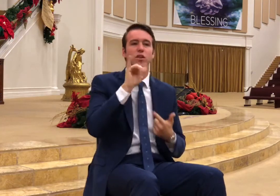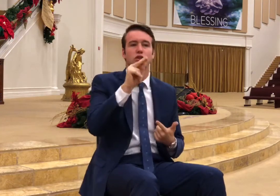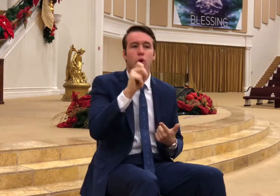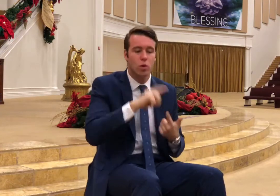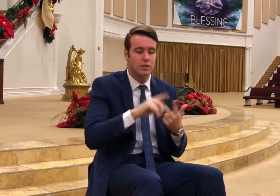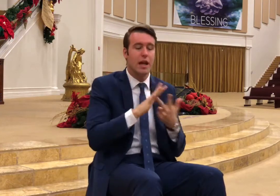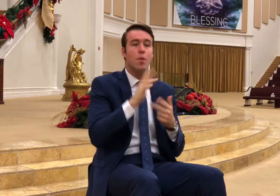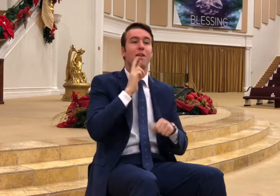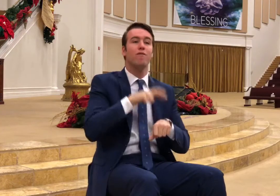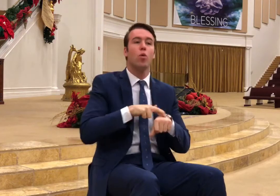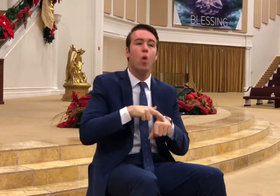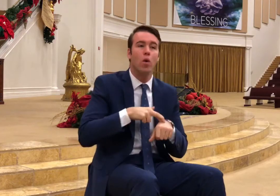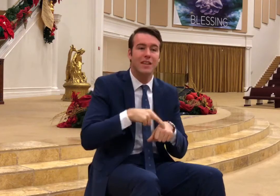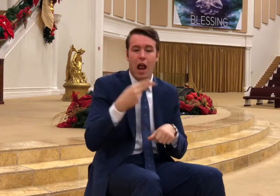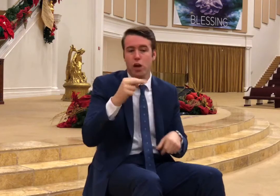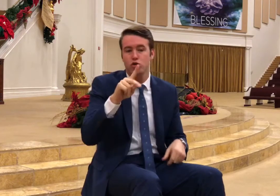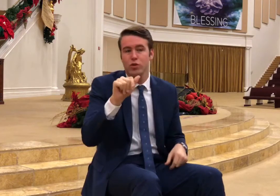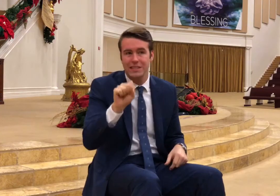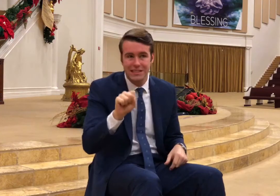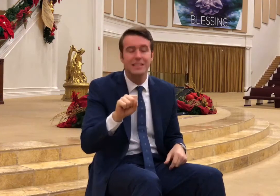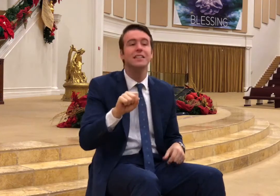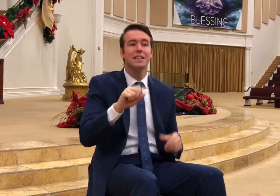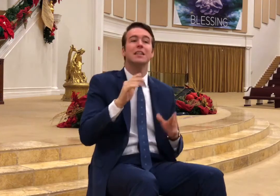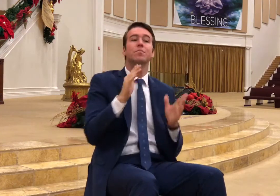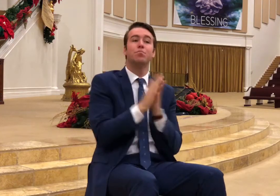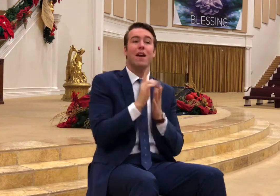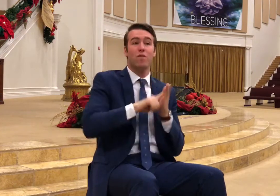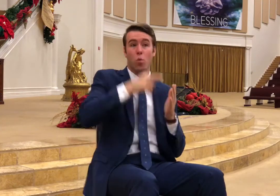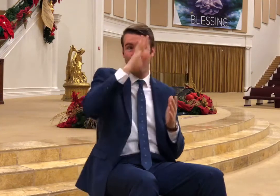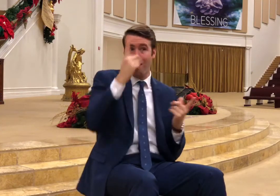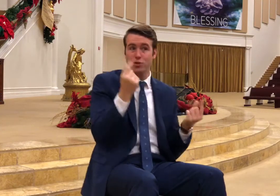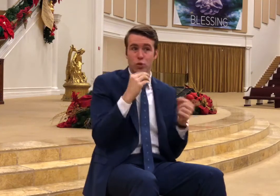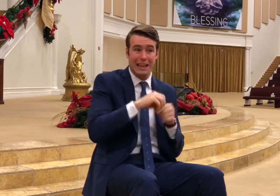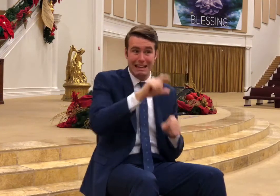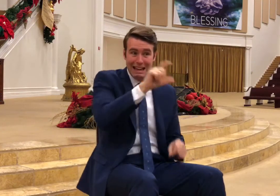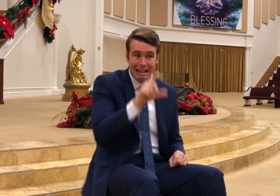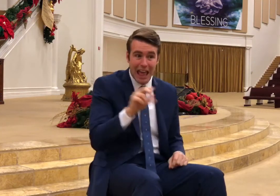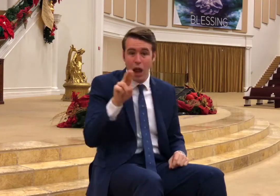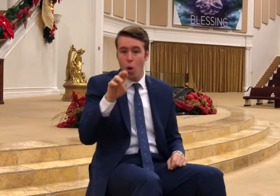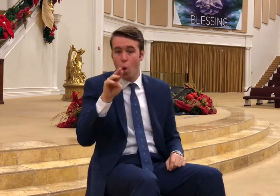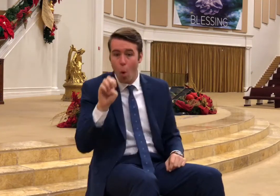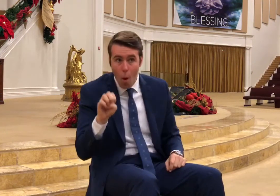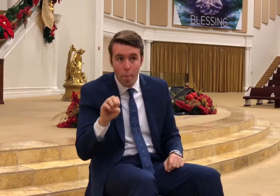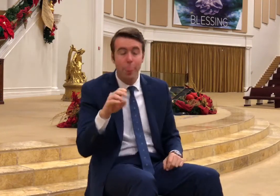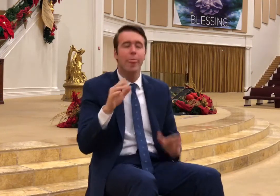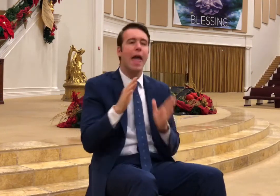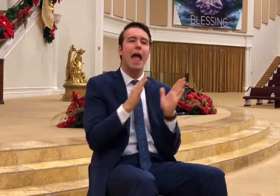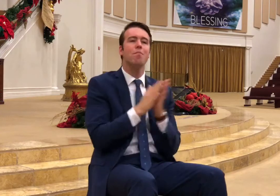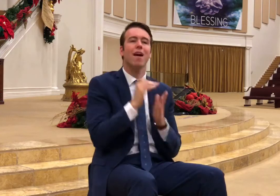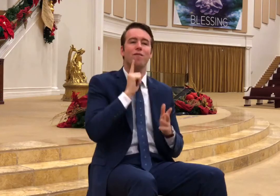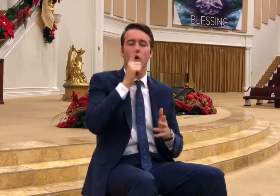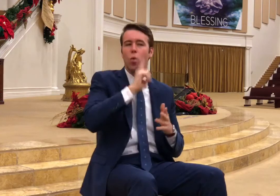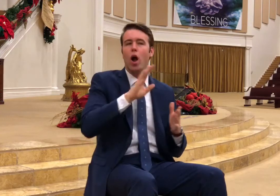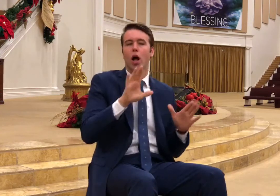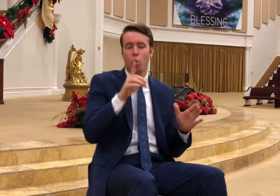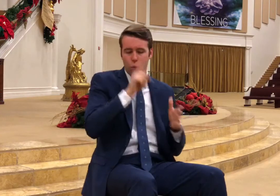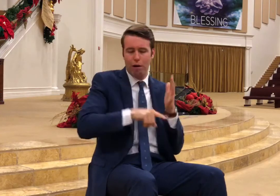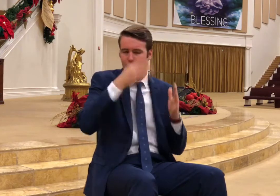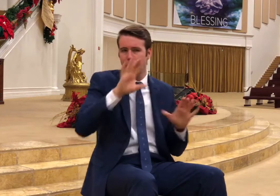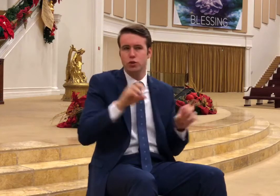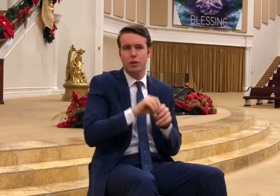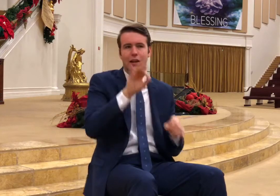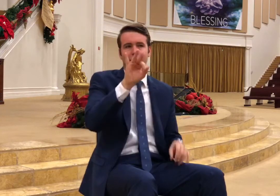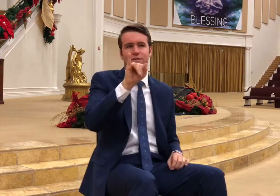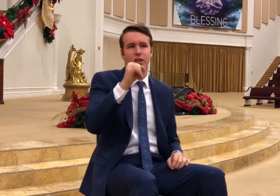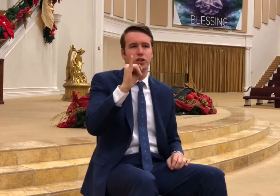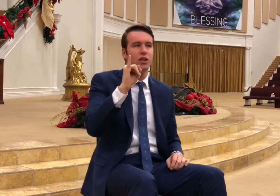for Honduras and Roa 10. Pray for what God's doing in Rome and Italy and beyond. And pray for what God's doing in Fiji. These